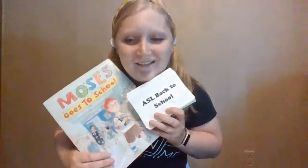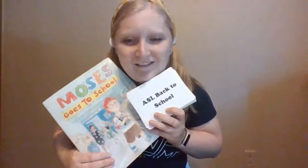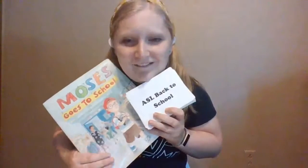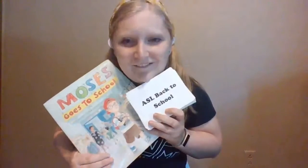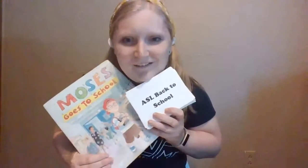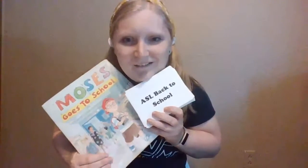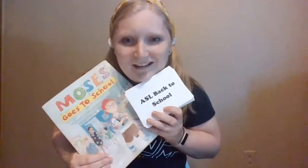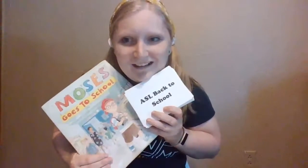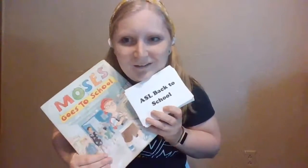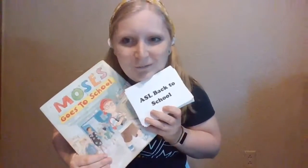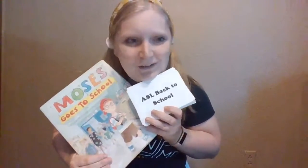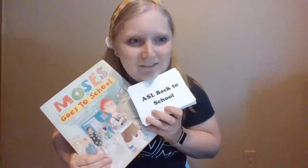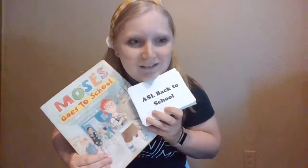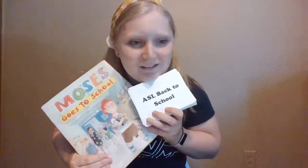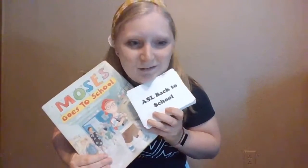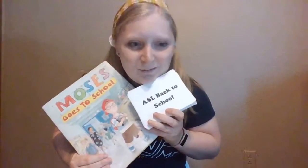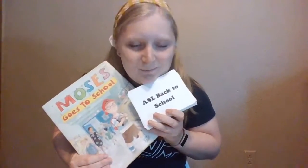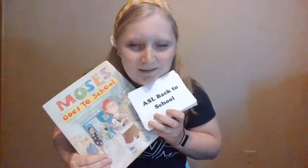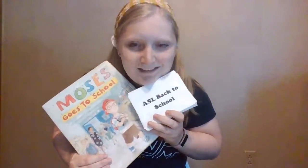Hello everyone, welcome.